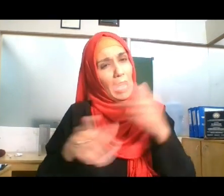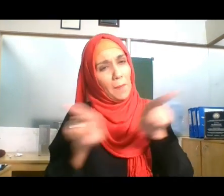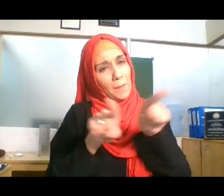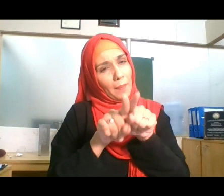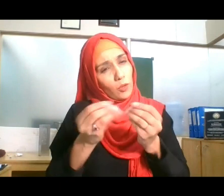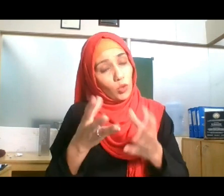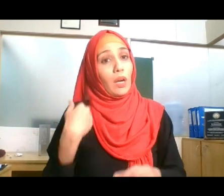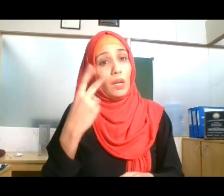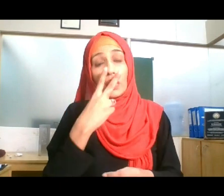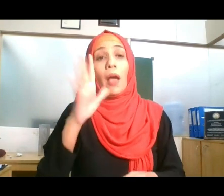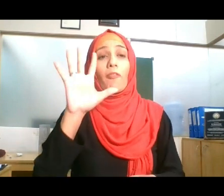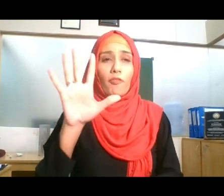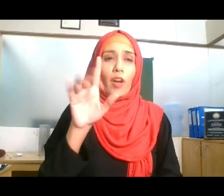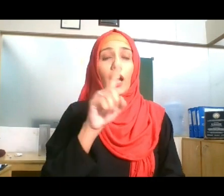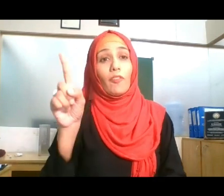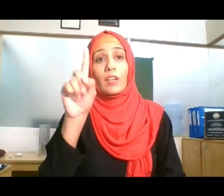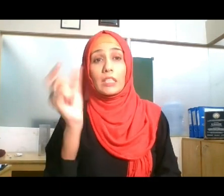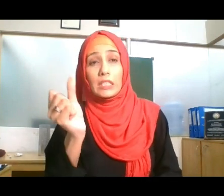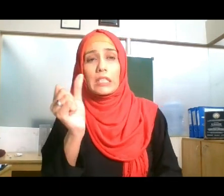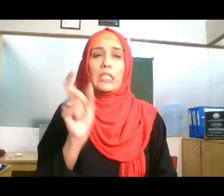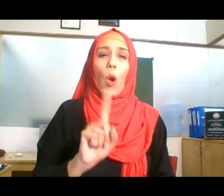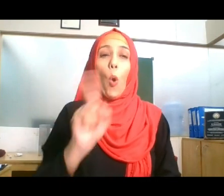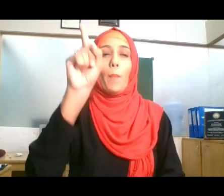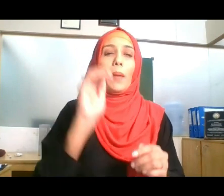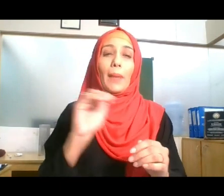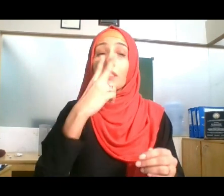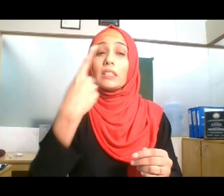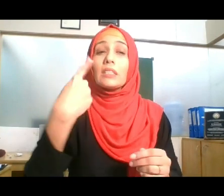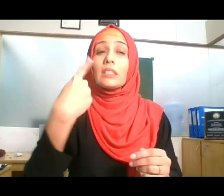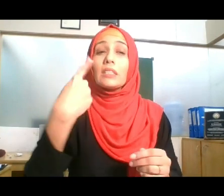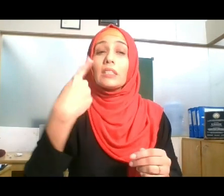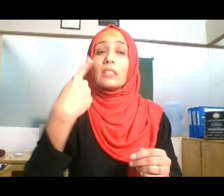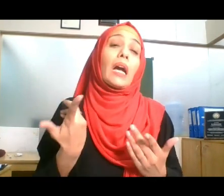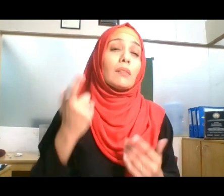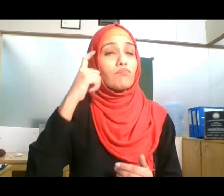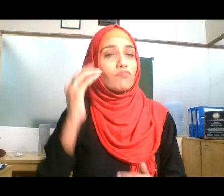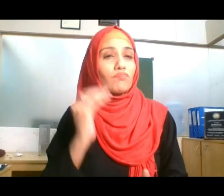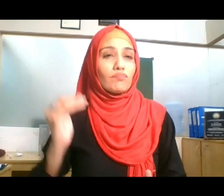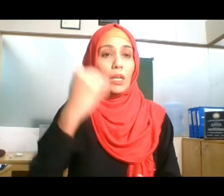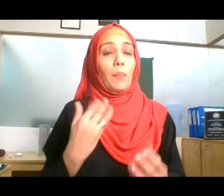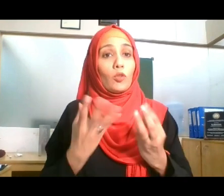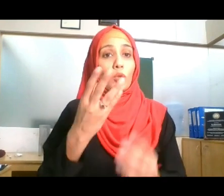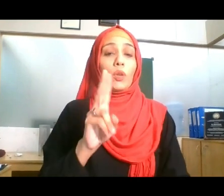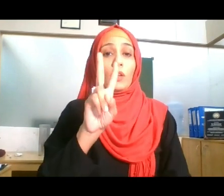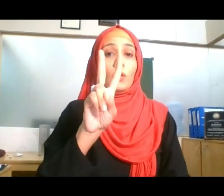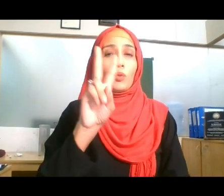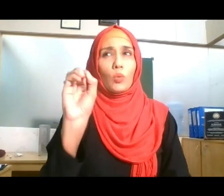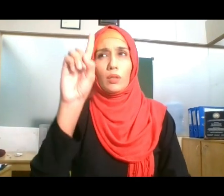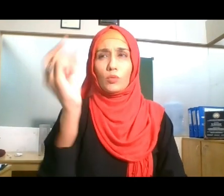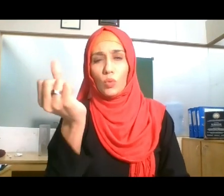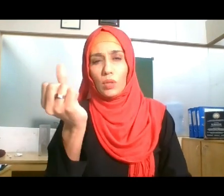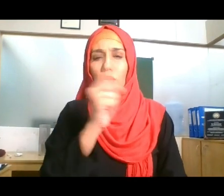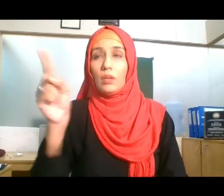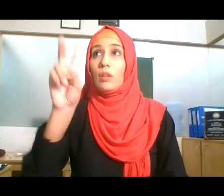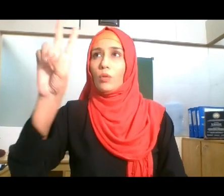data on 5 to 16 years of age. And we started this journey in 2016. By